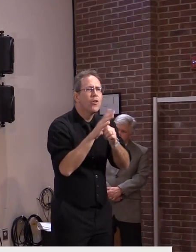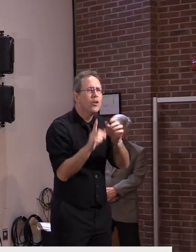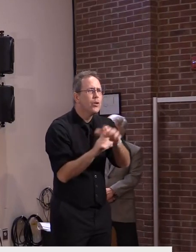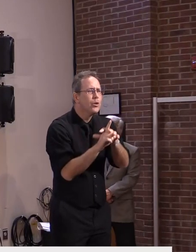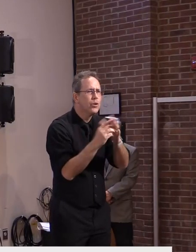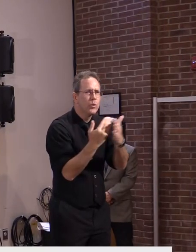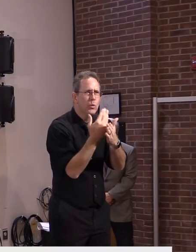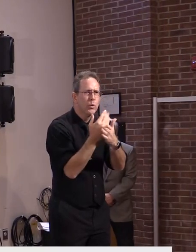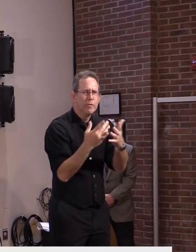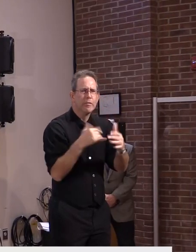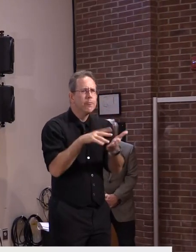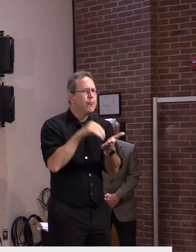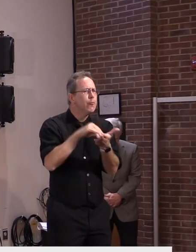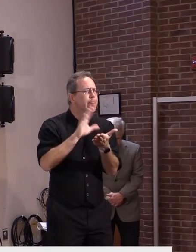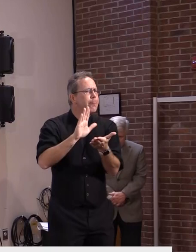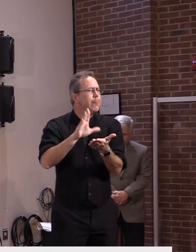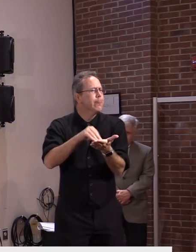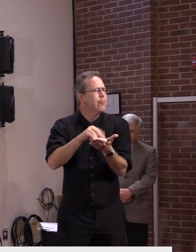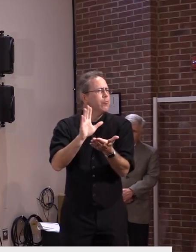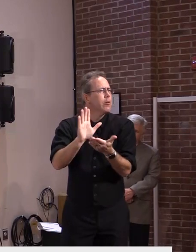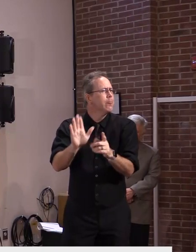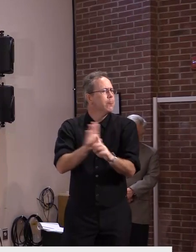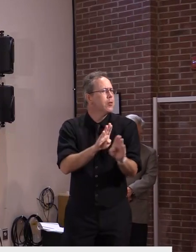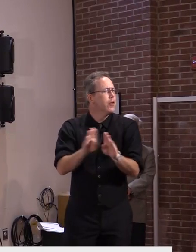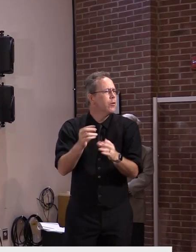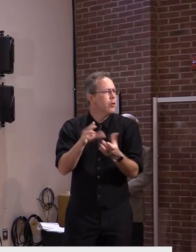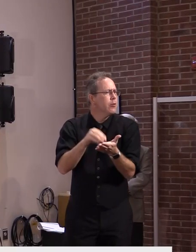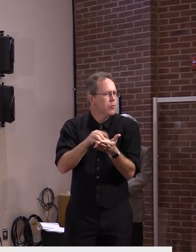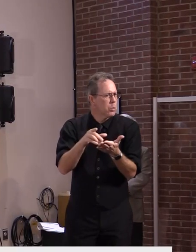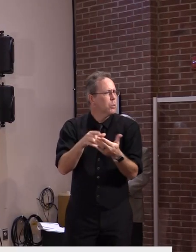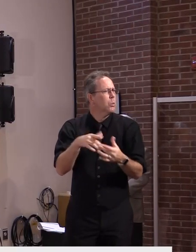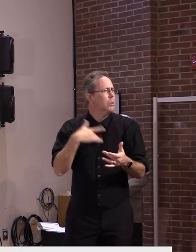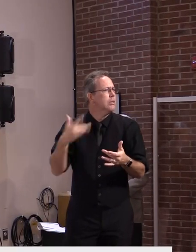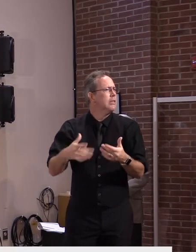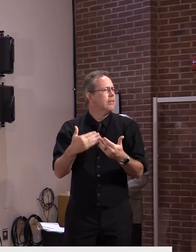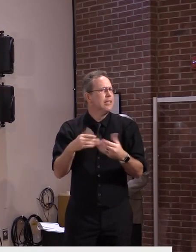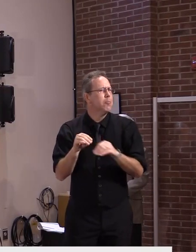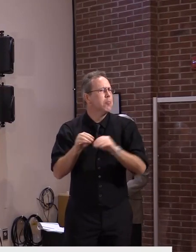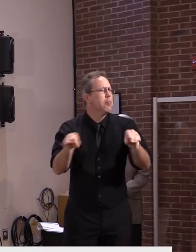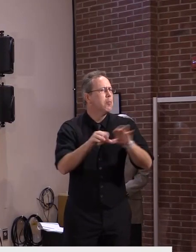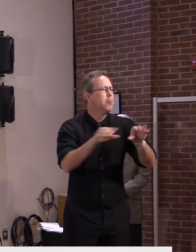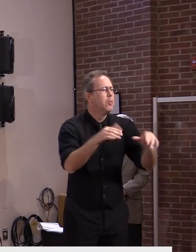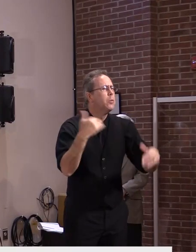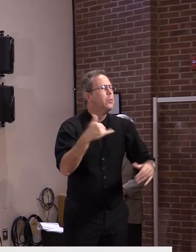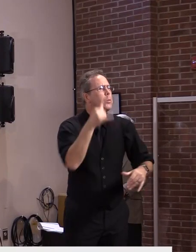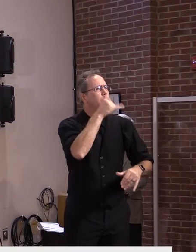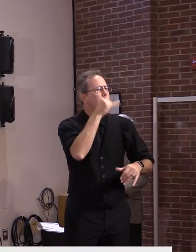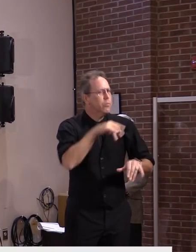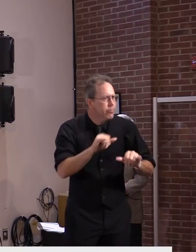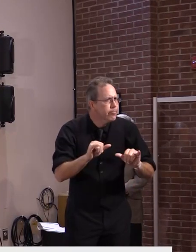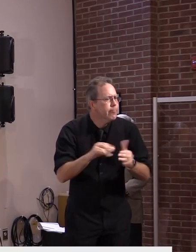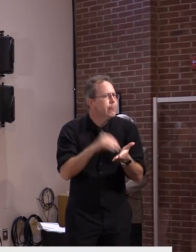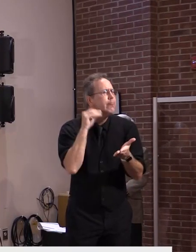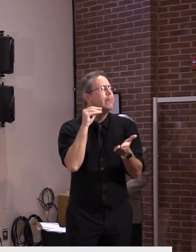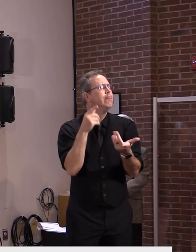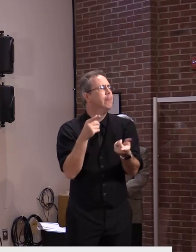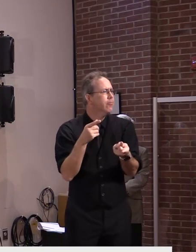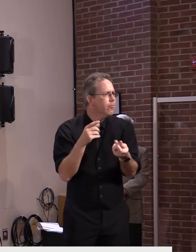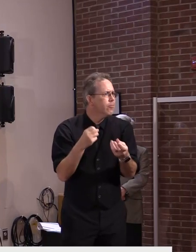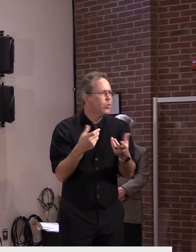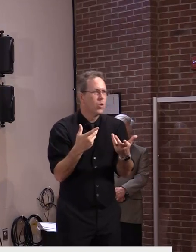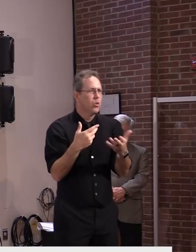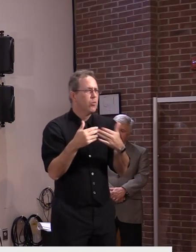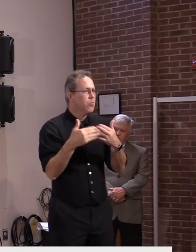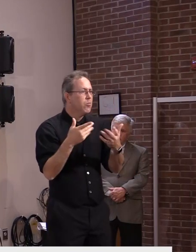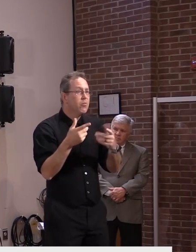community transmission that Delta has had, which doesn't seem to respect state borders when it comes